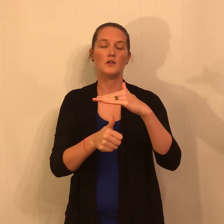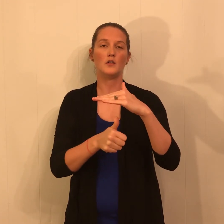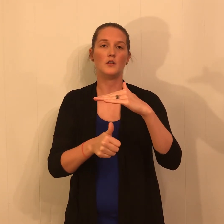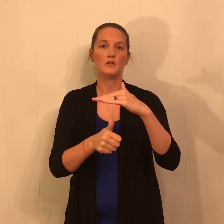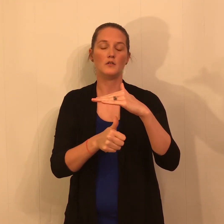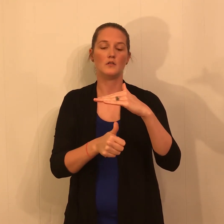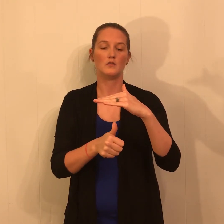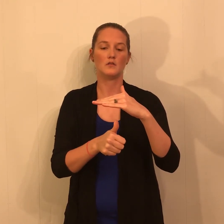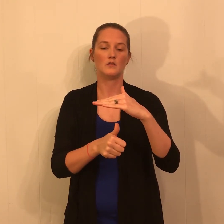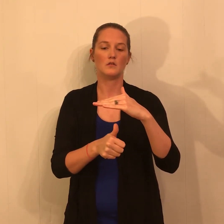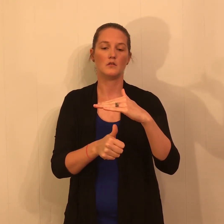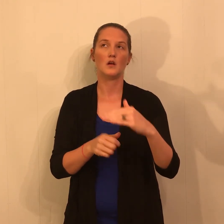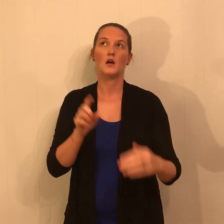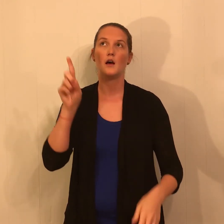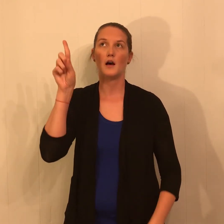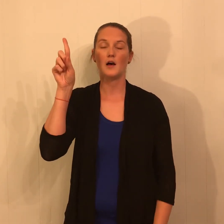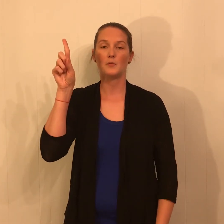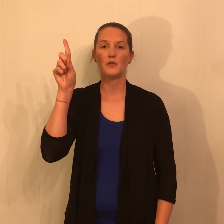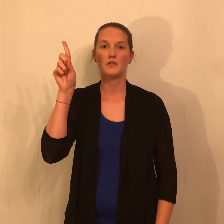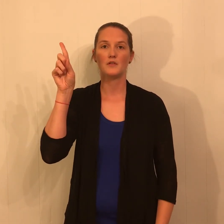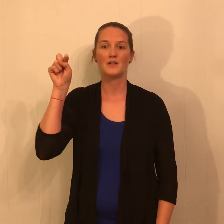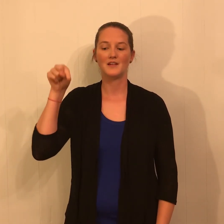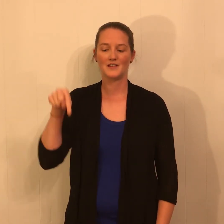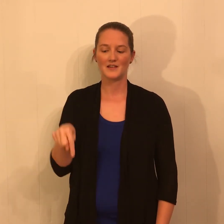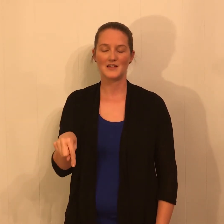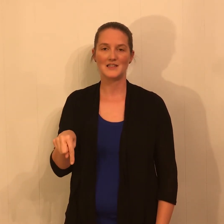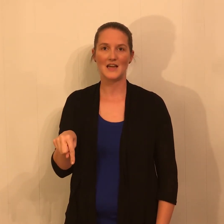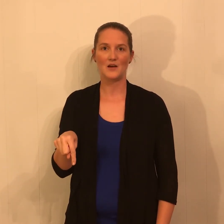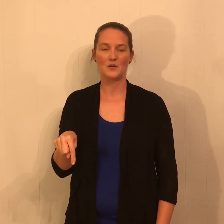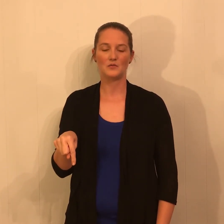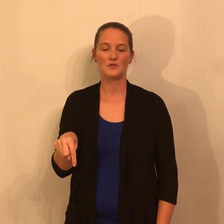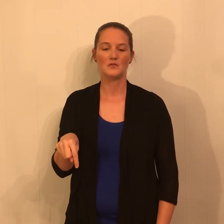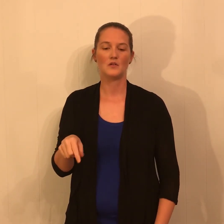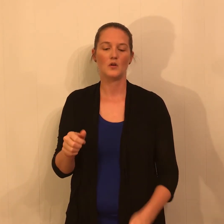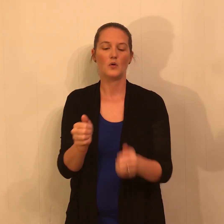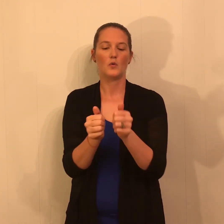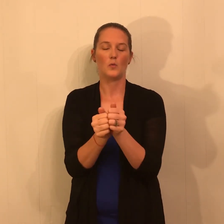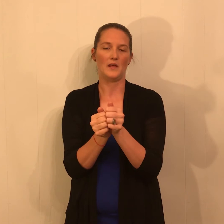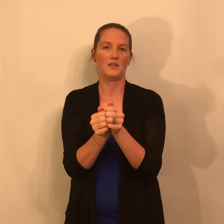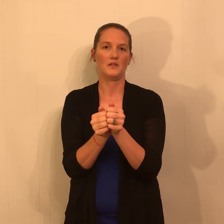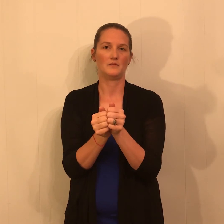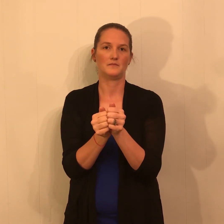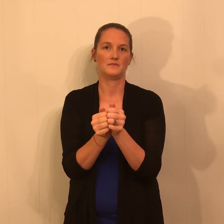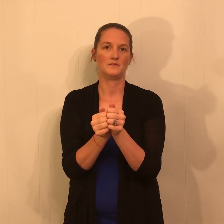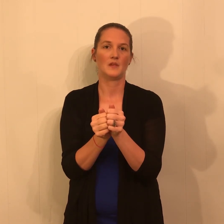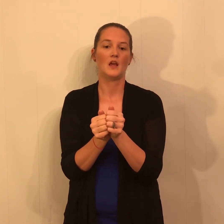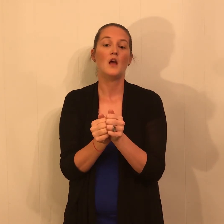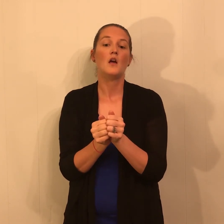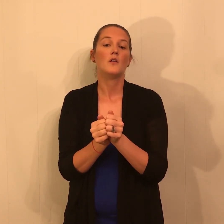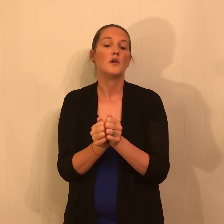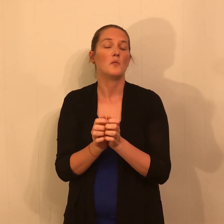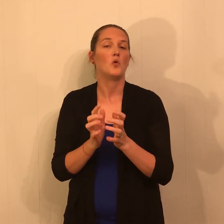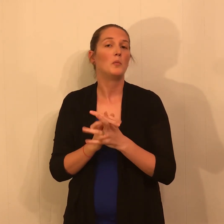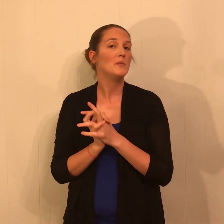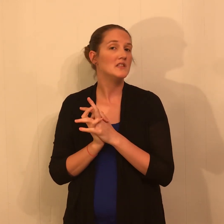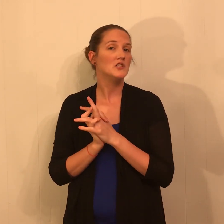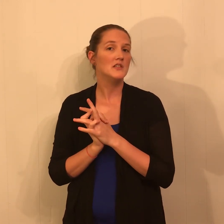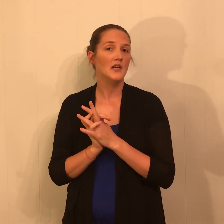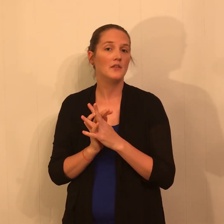under, up, down, with. There are more prepositions out